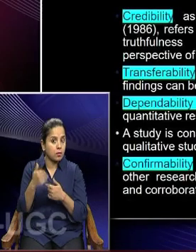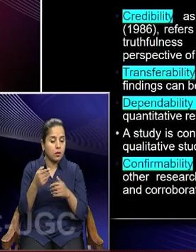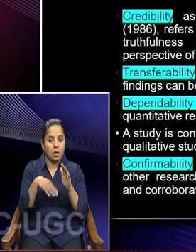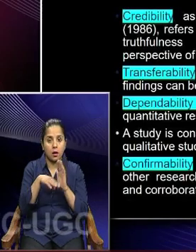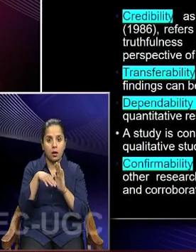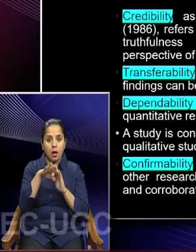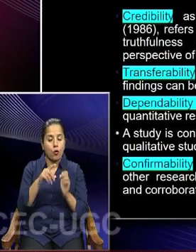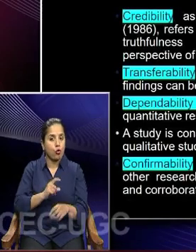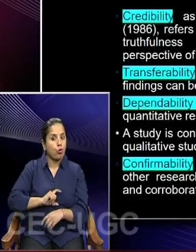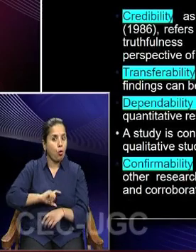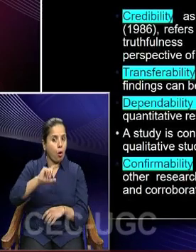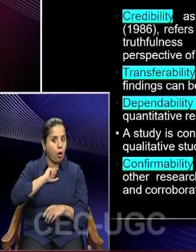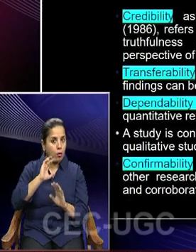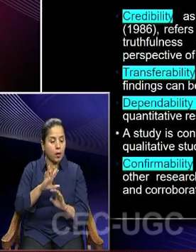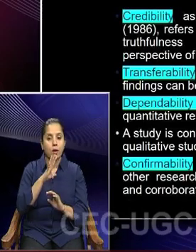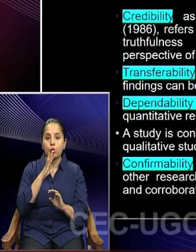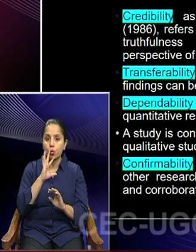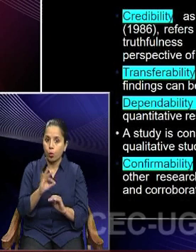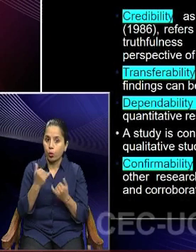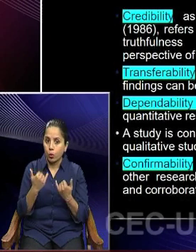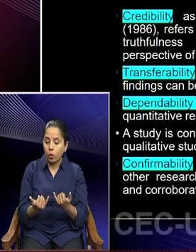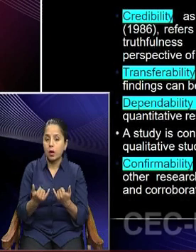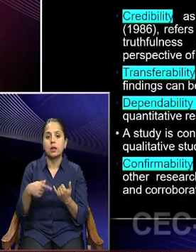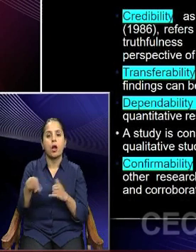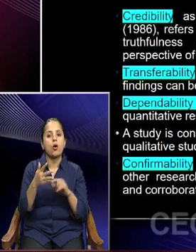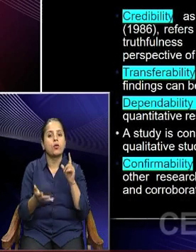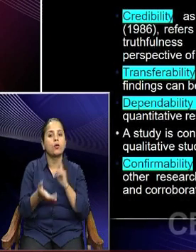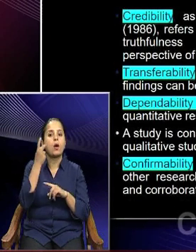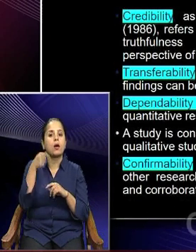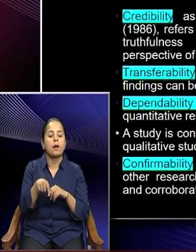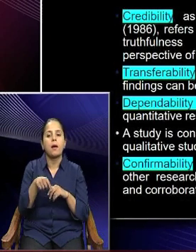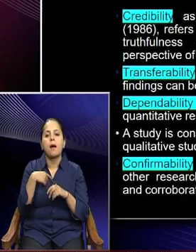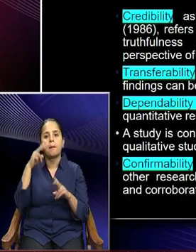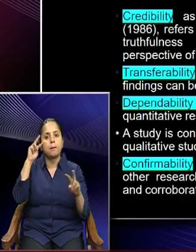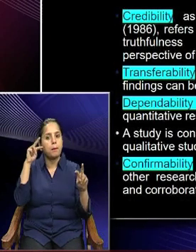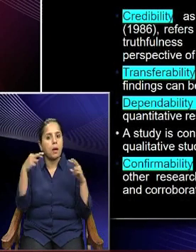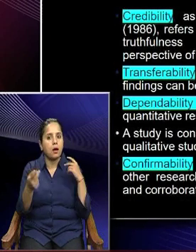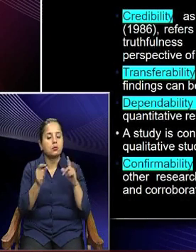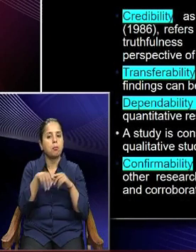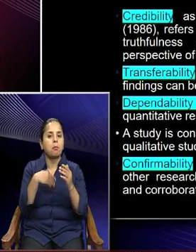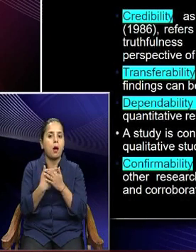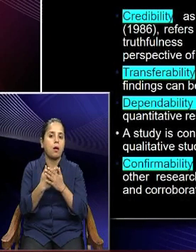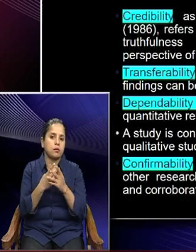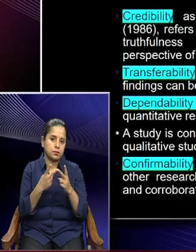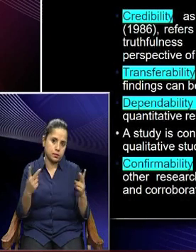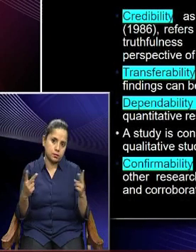of confidence in the truthfulness of the findings from the perspectives of the participants.